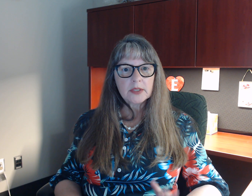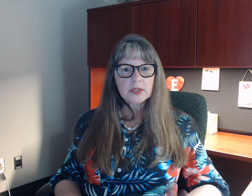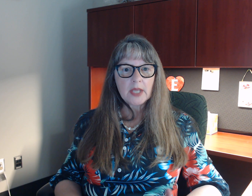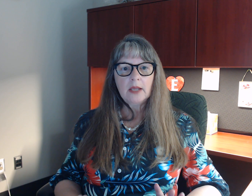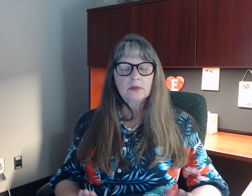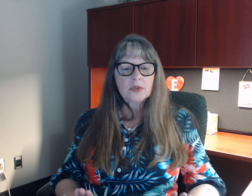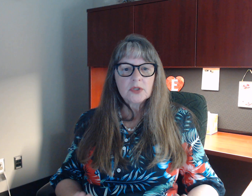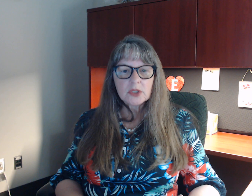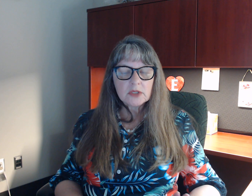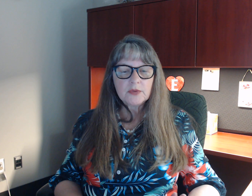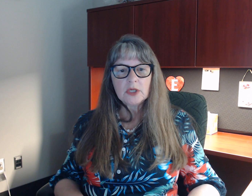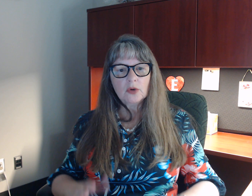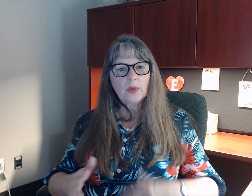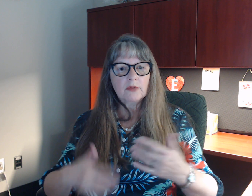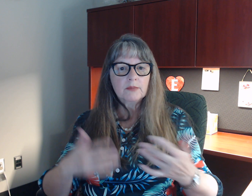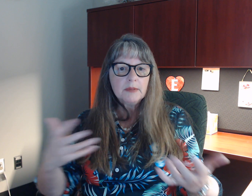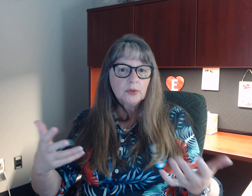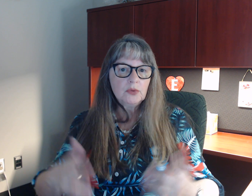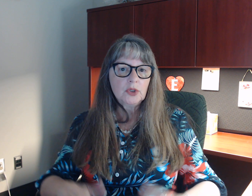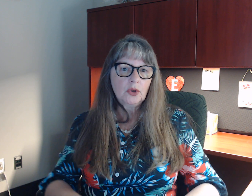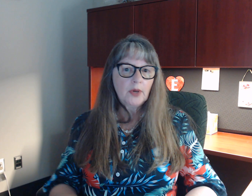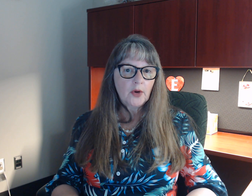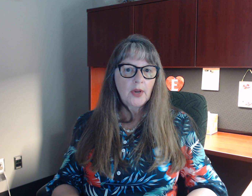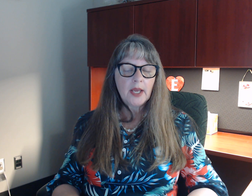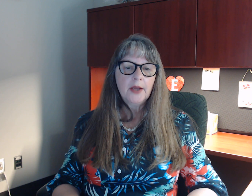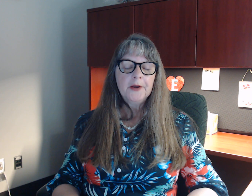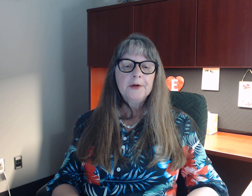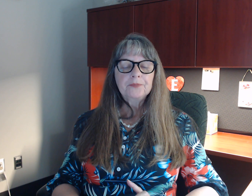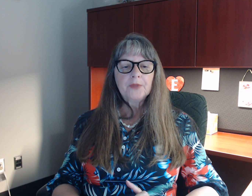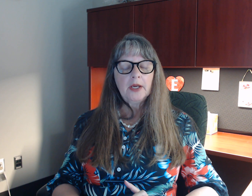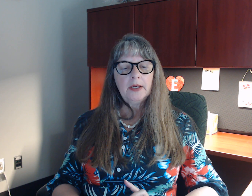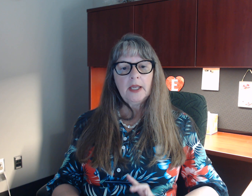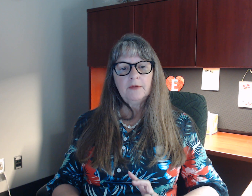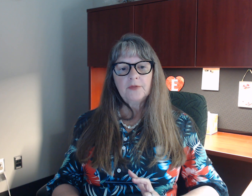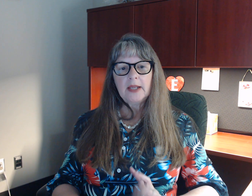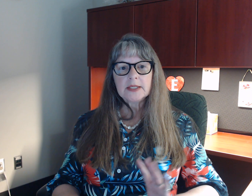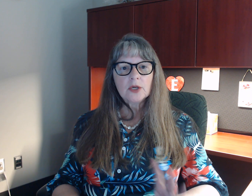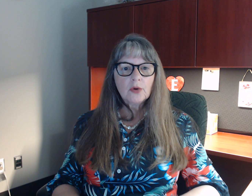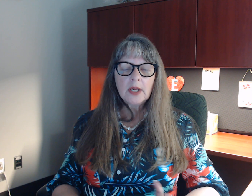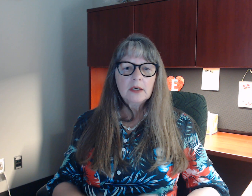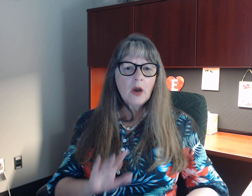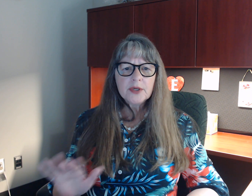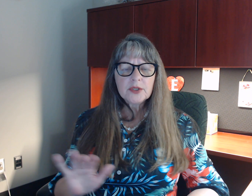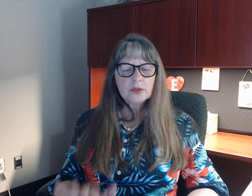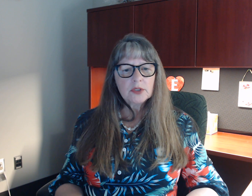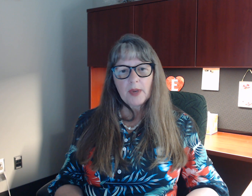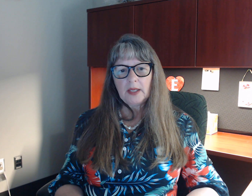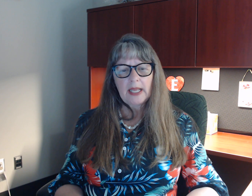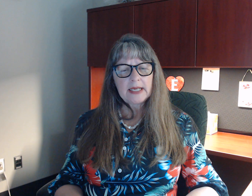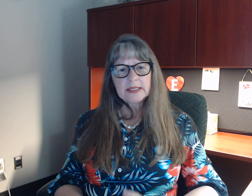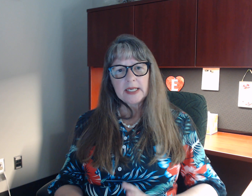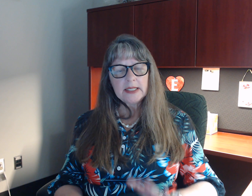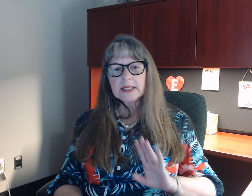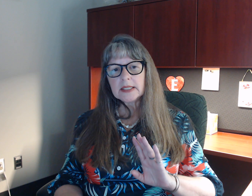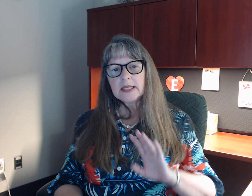say it, the sensitivity or what other people use in your area. If they still don't get it, always spell it. Like I said, it's